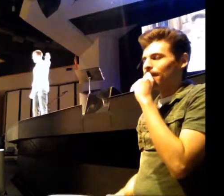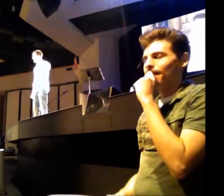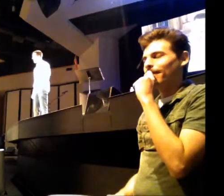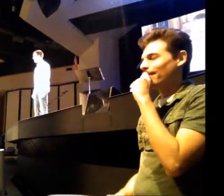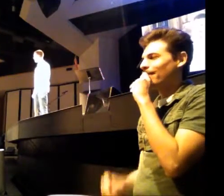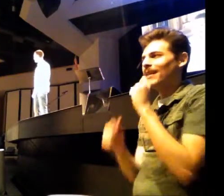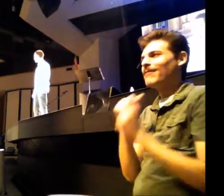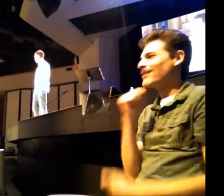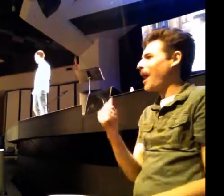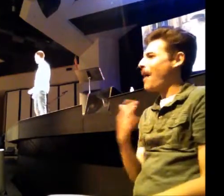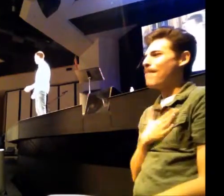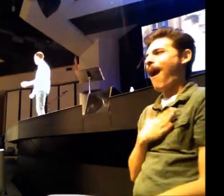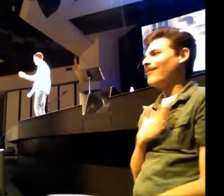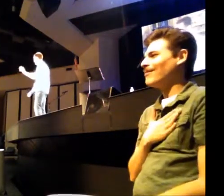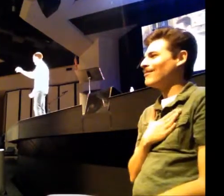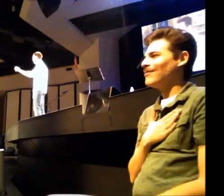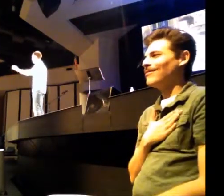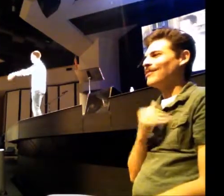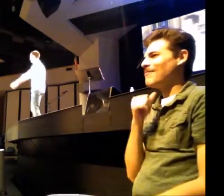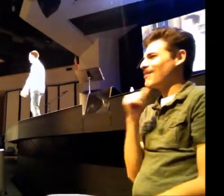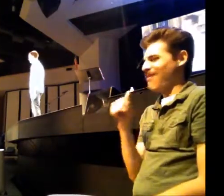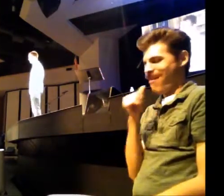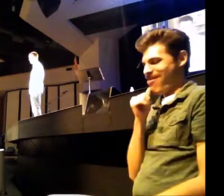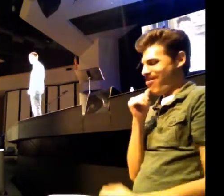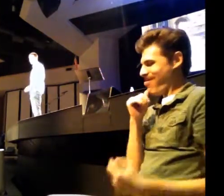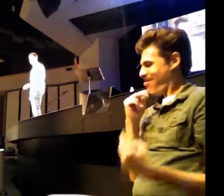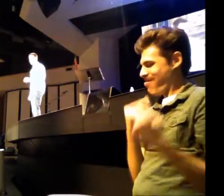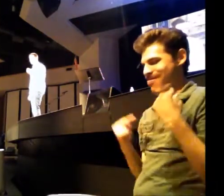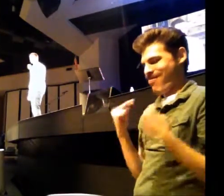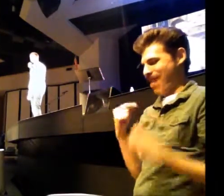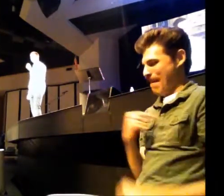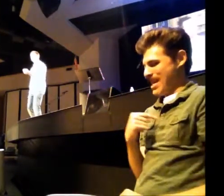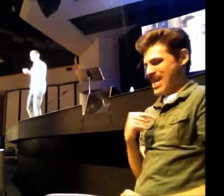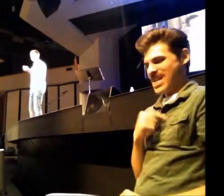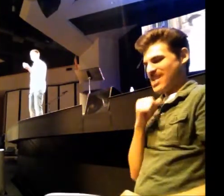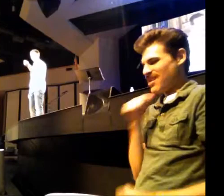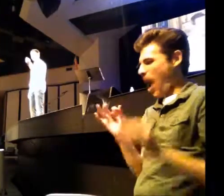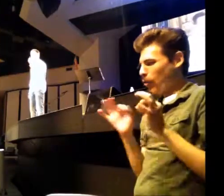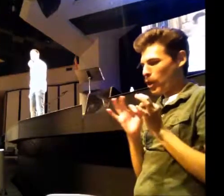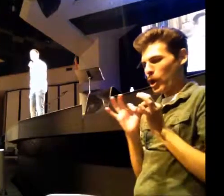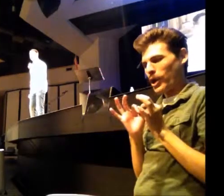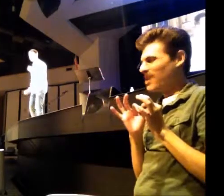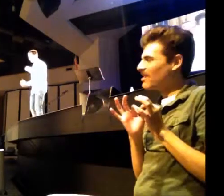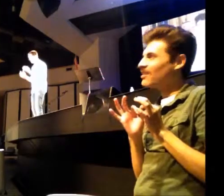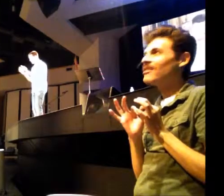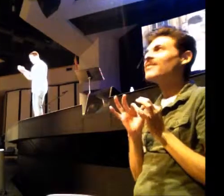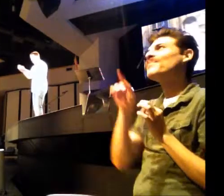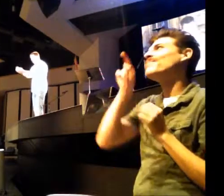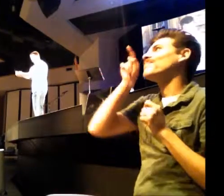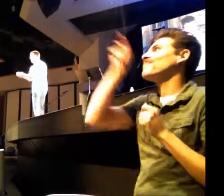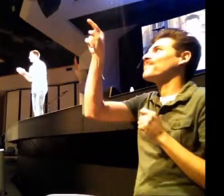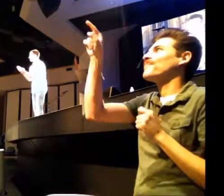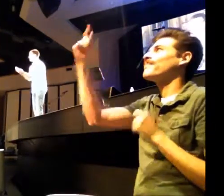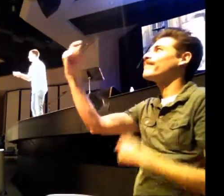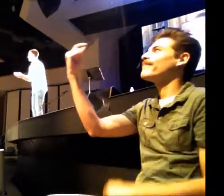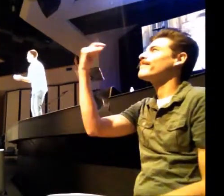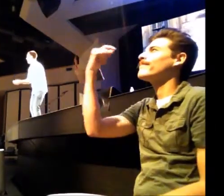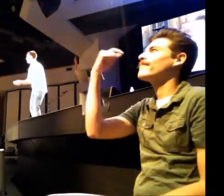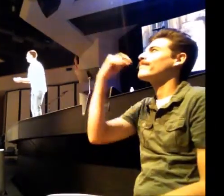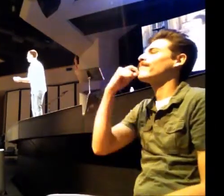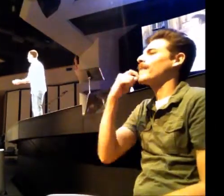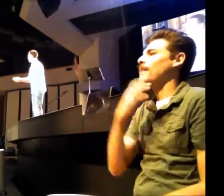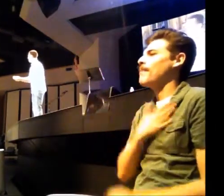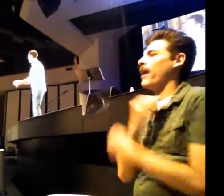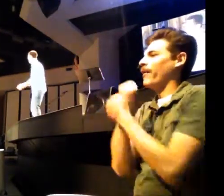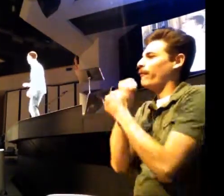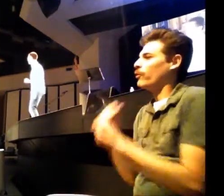the bread of my affliction. It was no longer that which declared me unworthy. It was the bread of my freedom, because it's the bread that is Jesus'